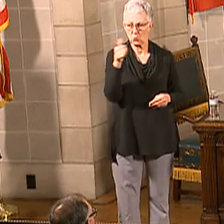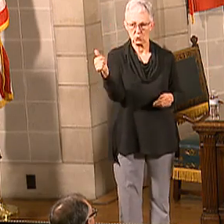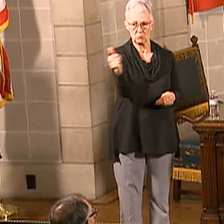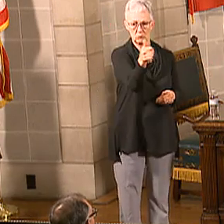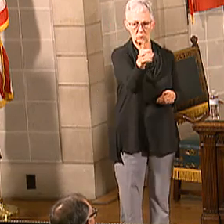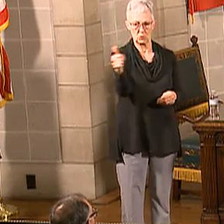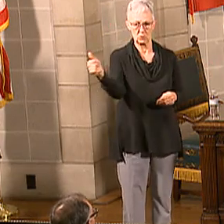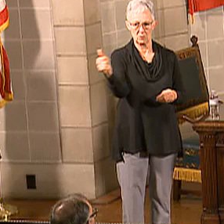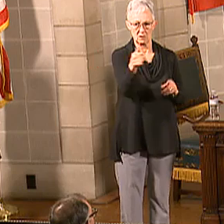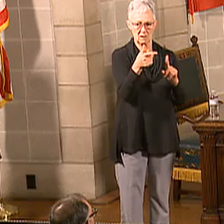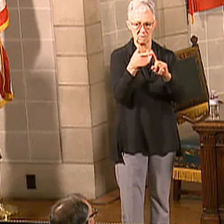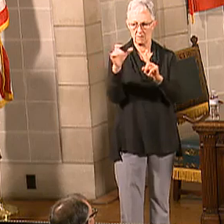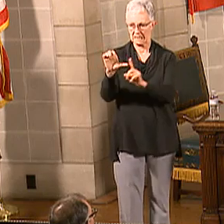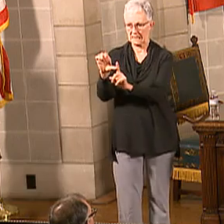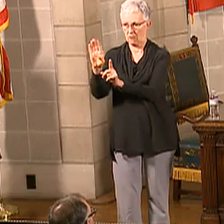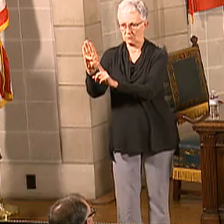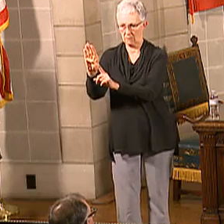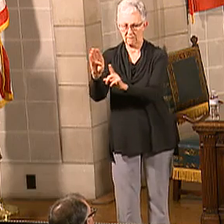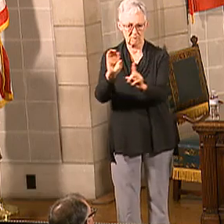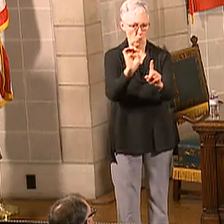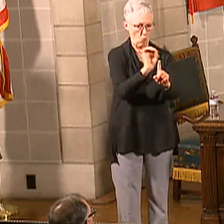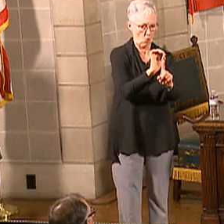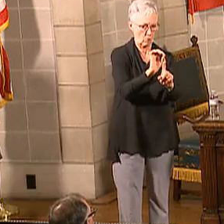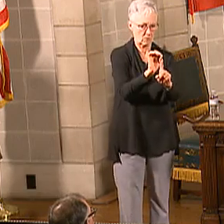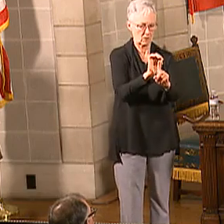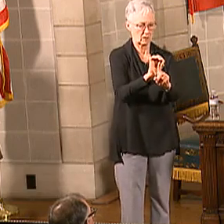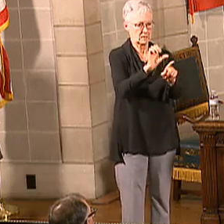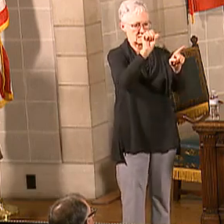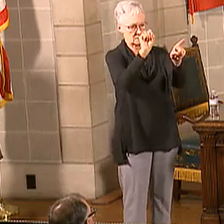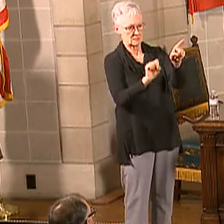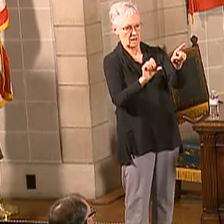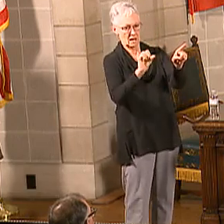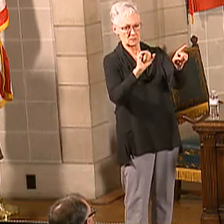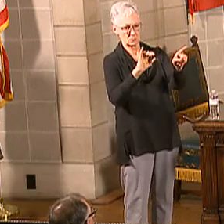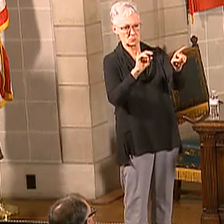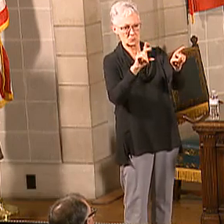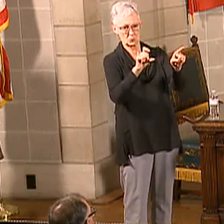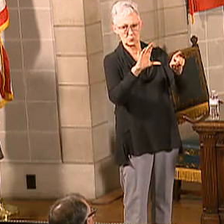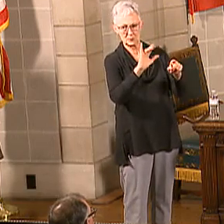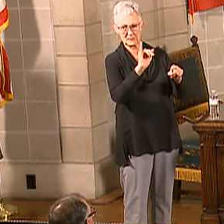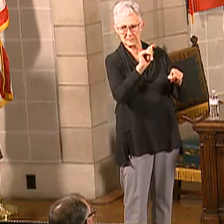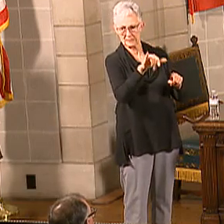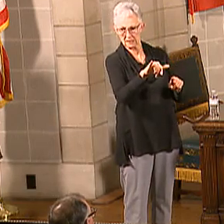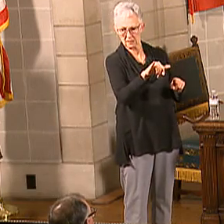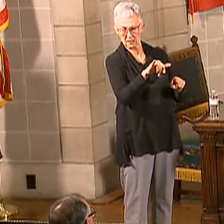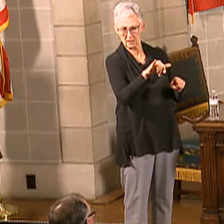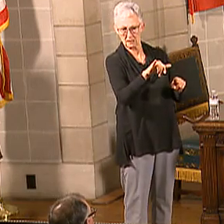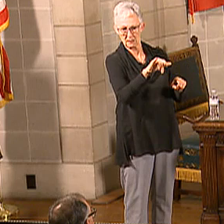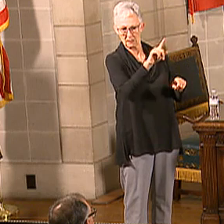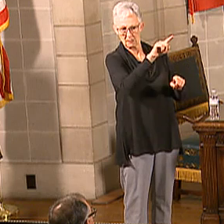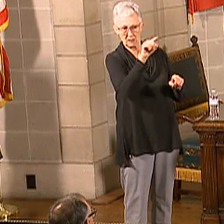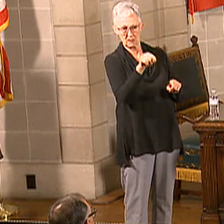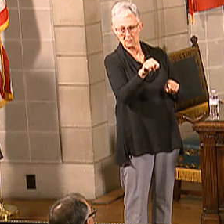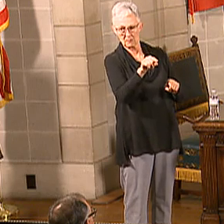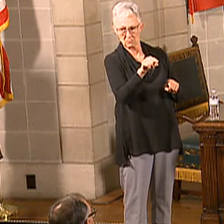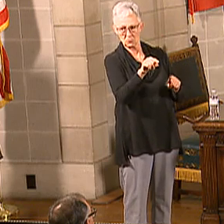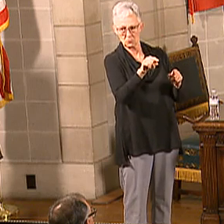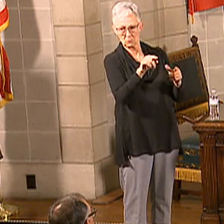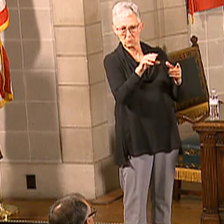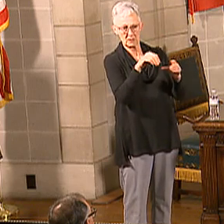Omaha, or South Sioux City and Sioux City, or some of our western cities where people may be coming from Cheyenne to work in